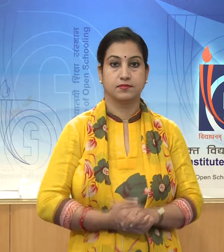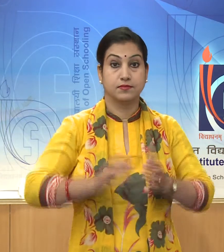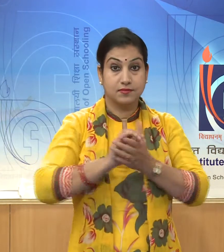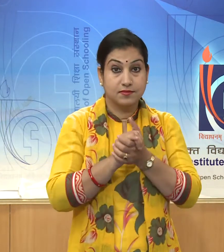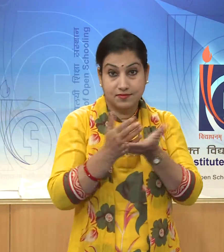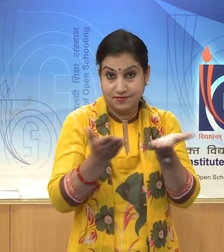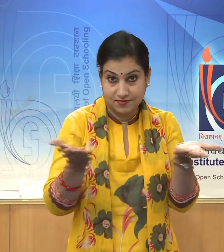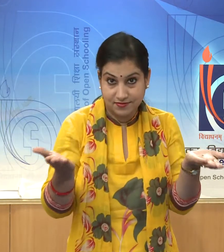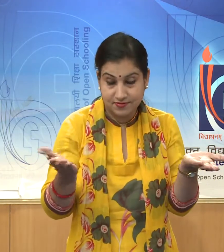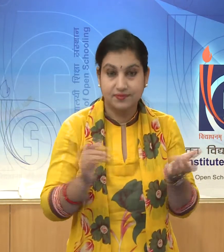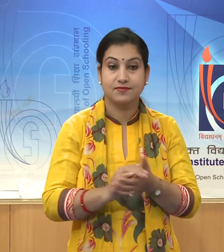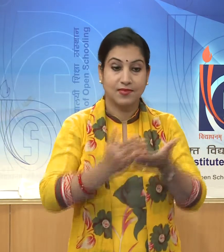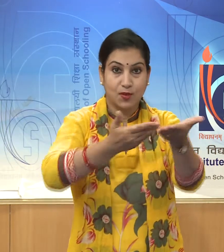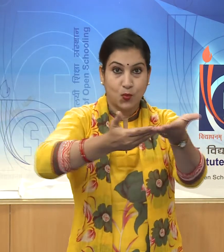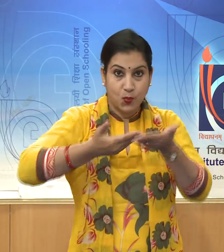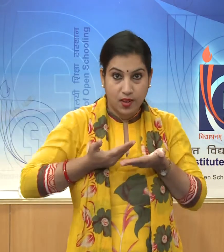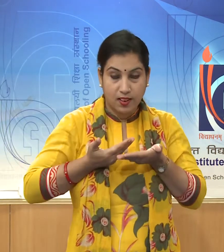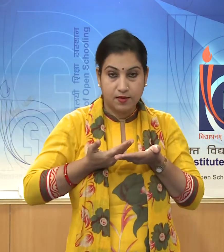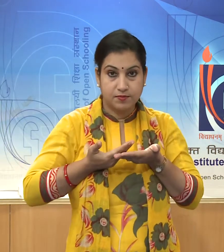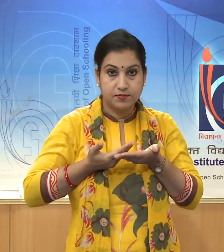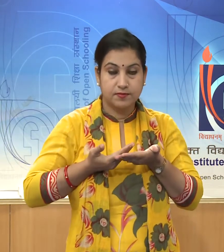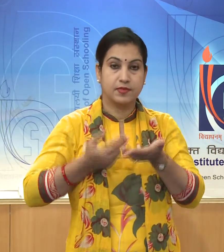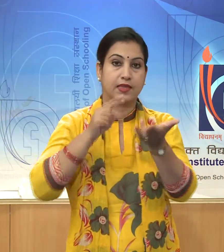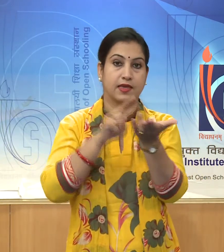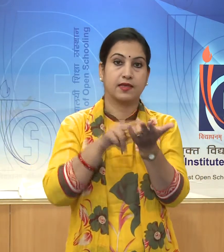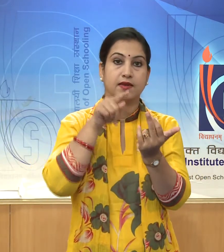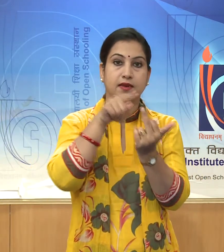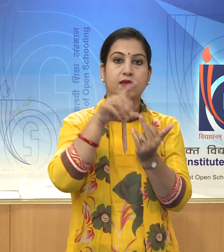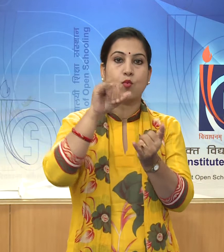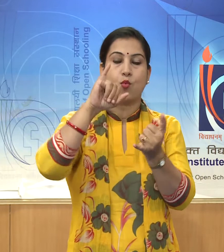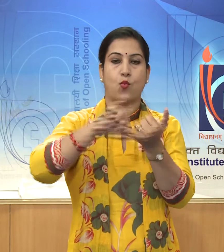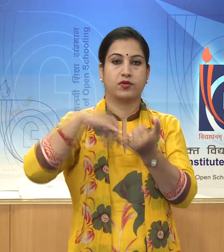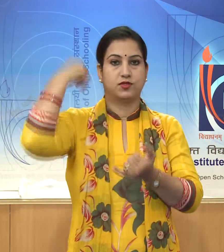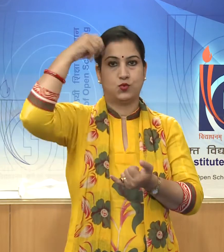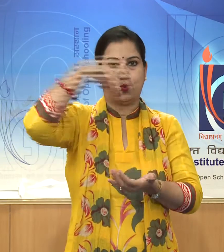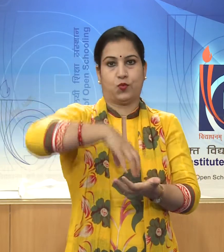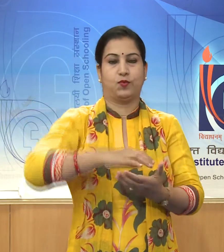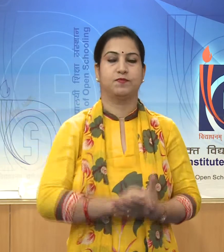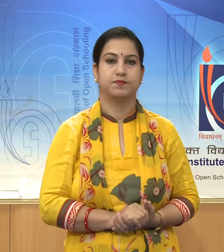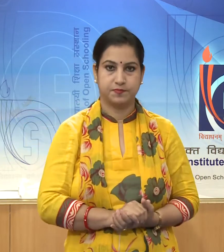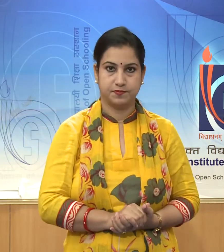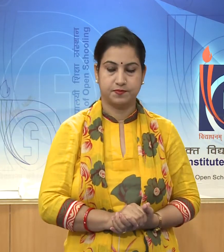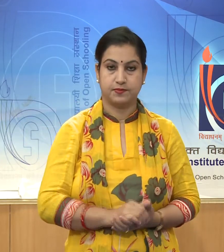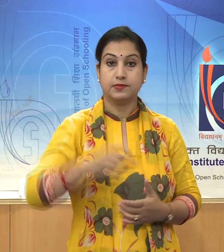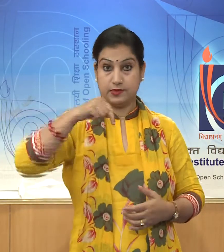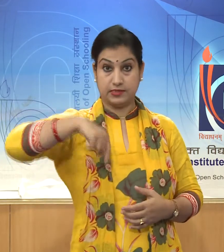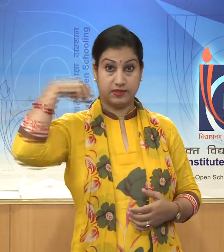Dear friends, welcome to the NIOS studio. In this